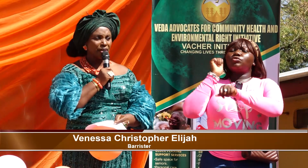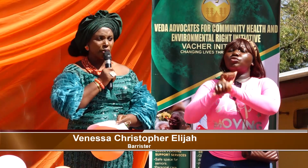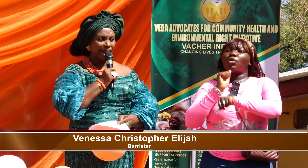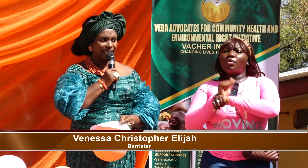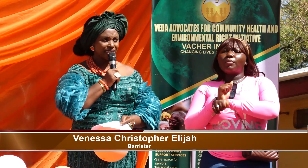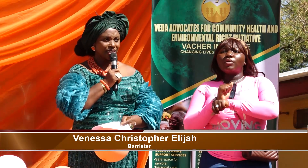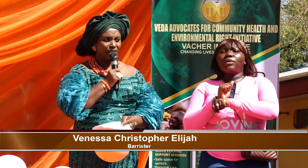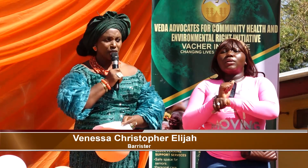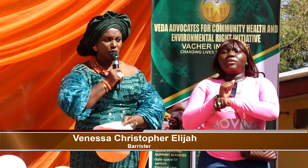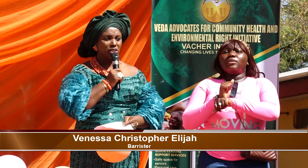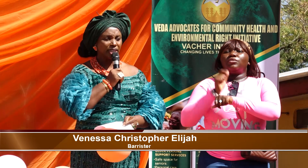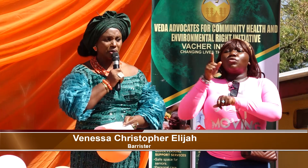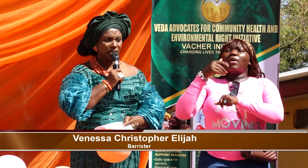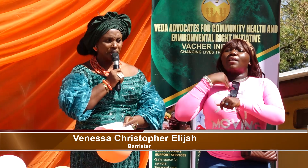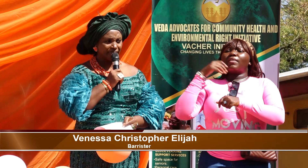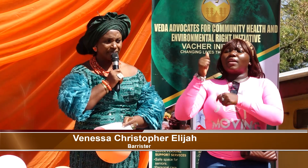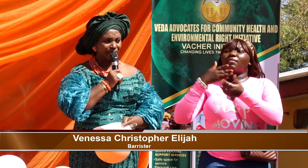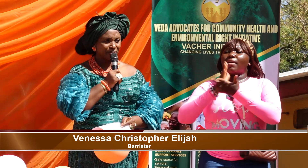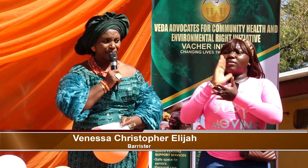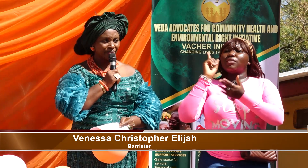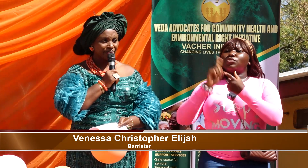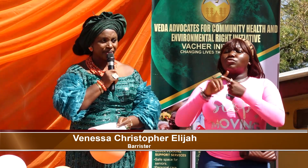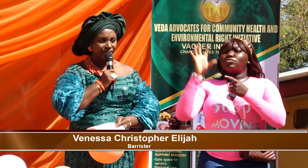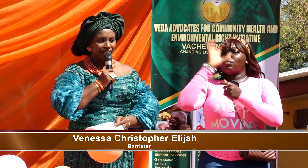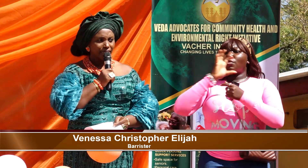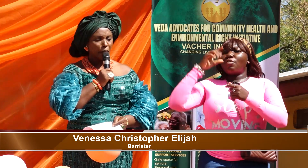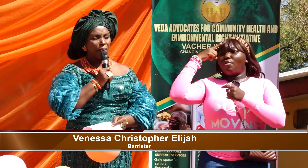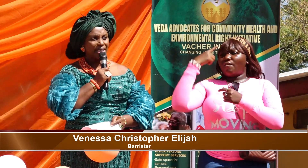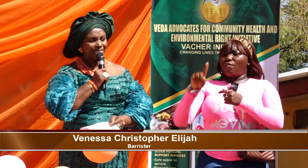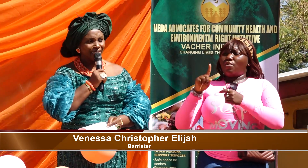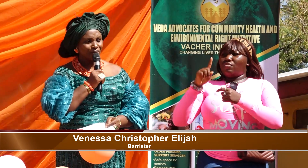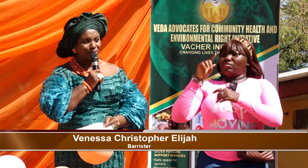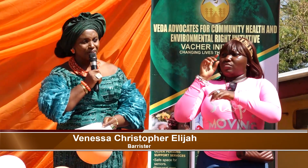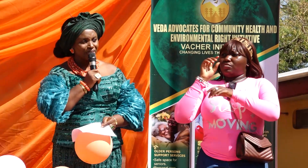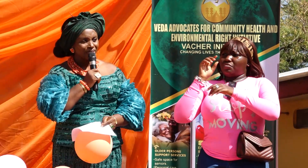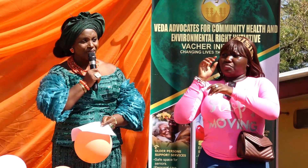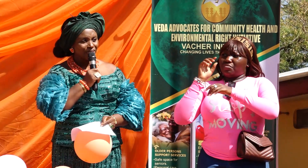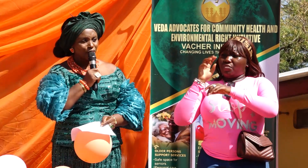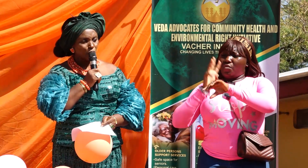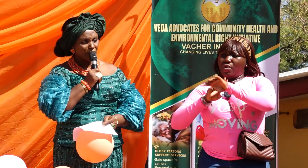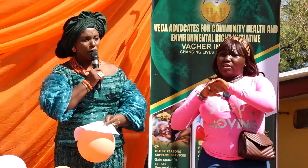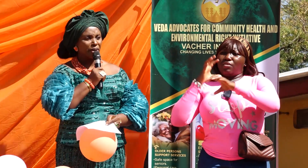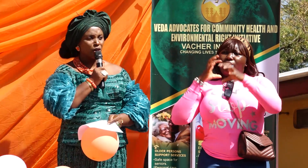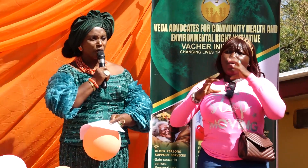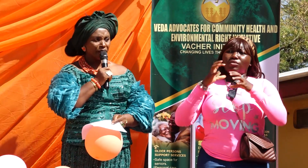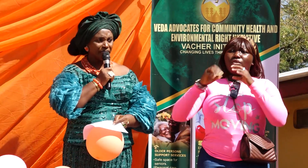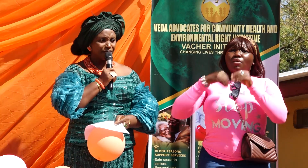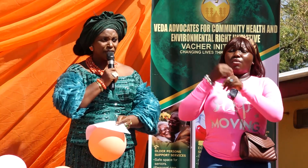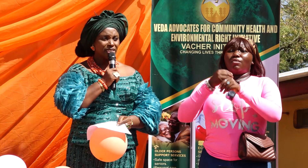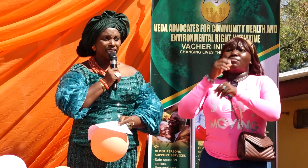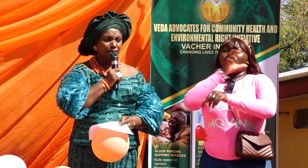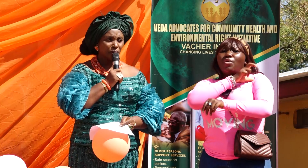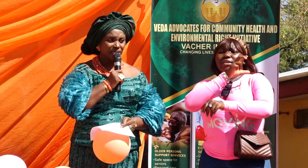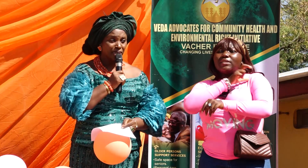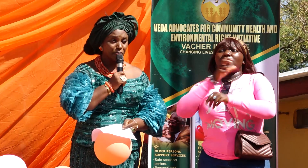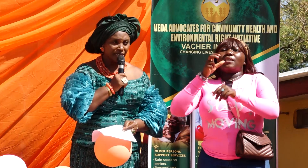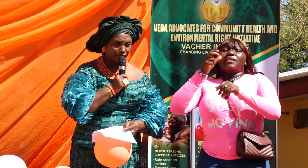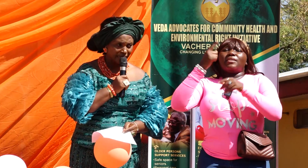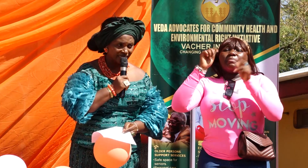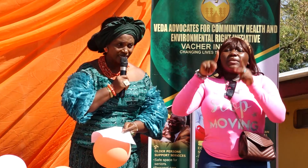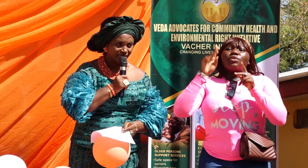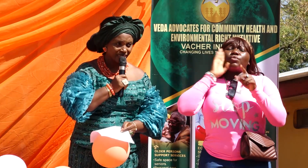you have a right to seek redress. The person will be going for